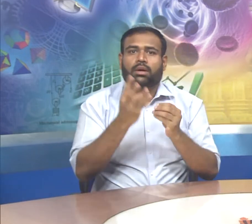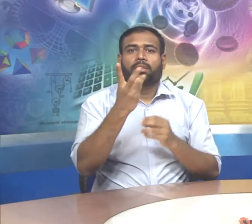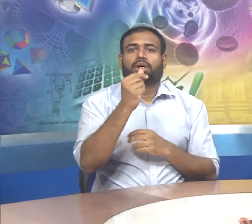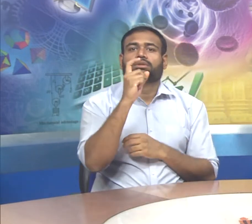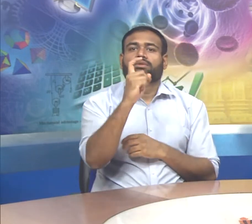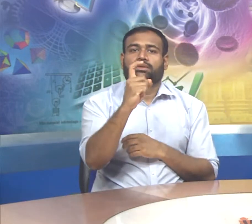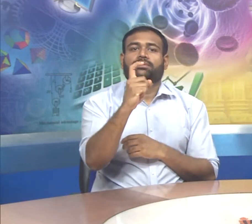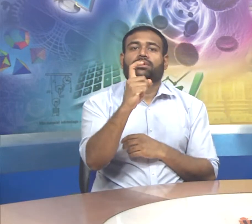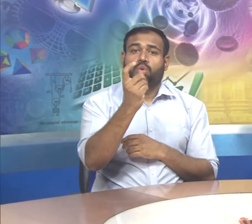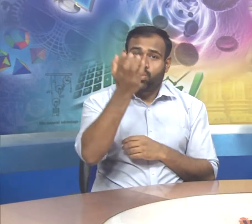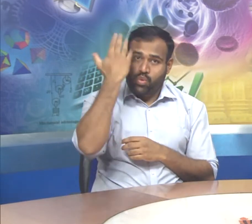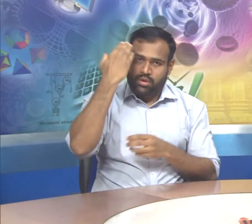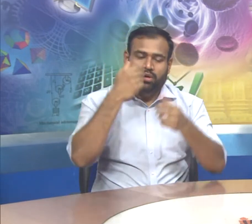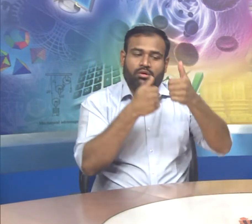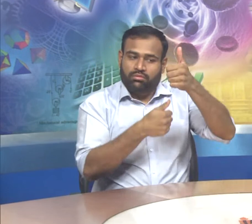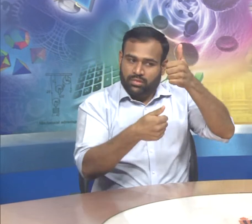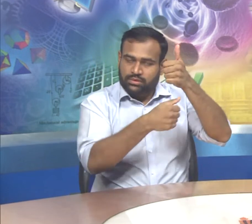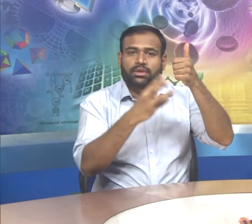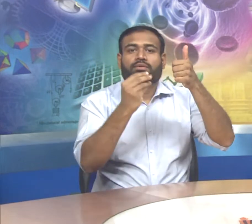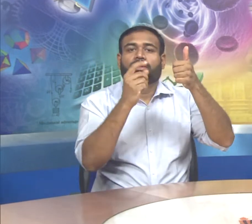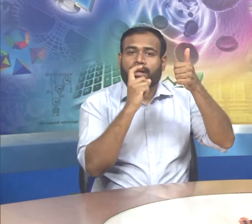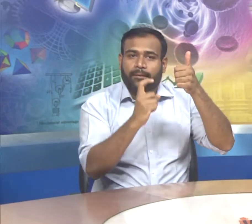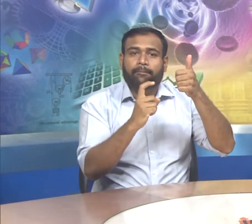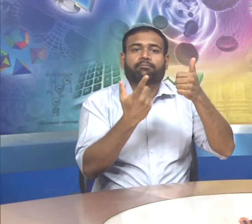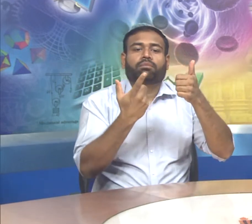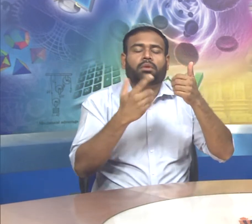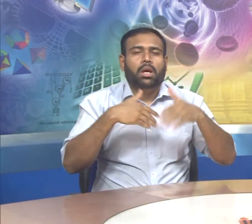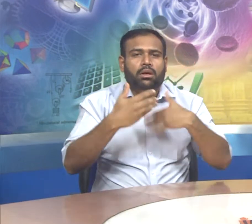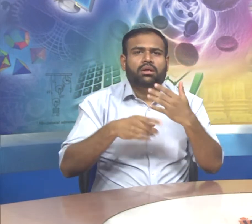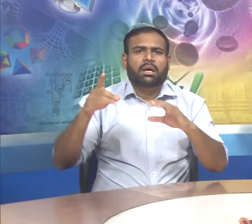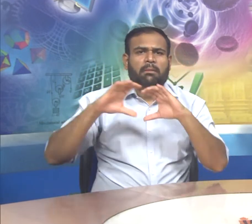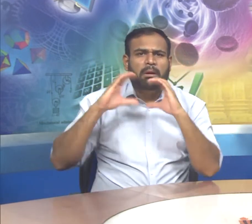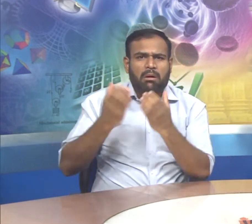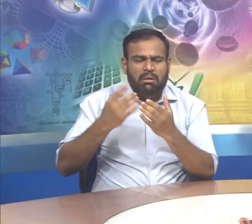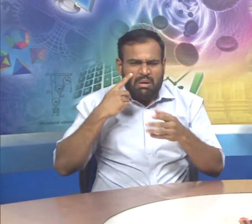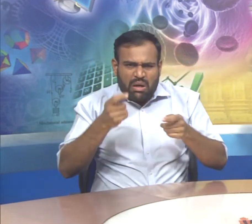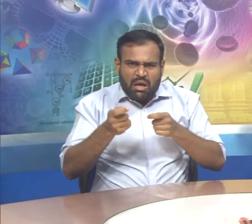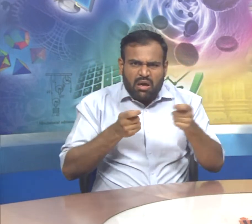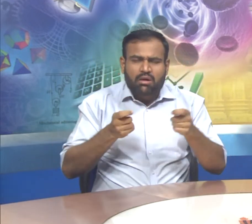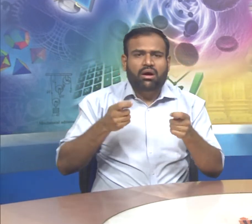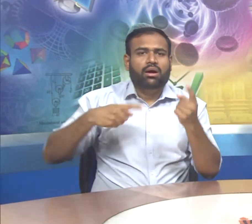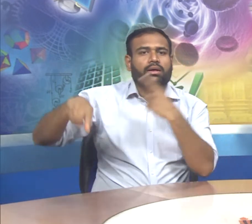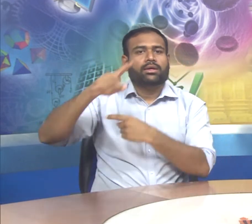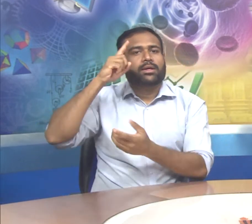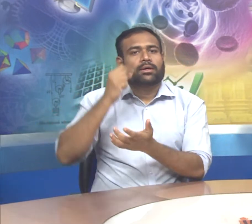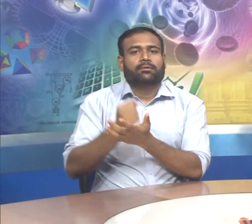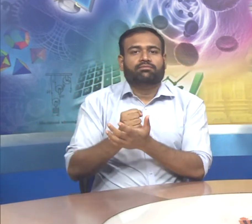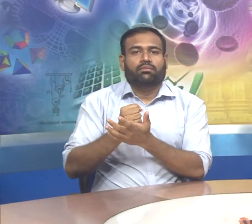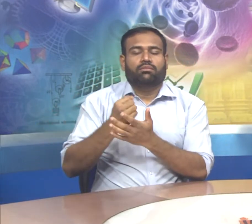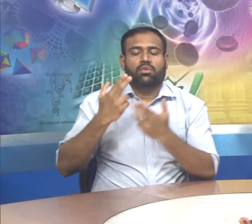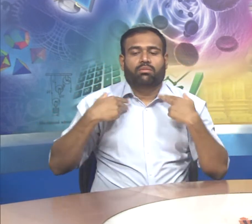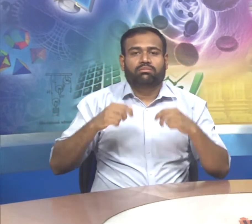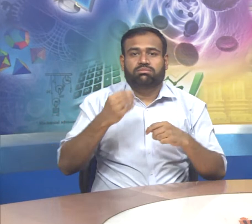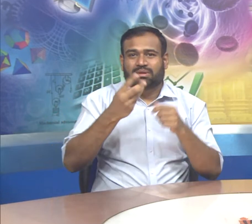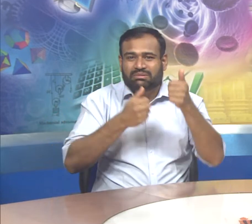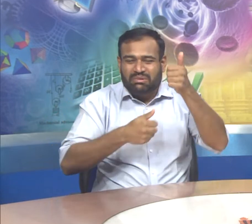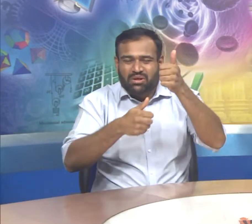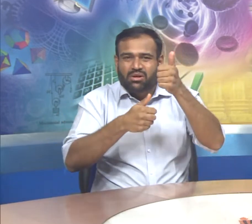there were only 7 other judges. The Parliament has increased the number of